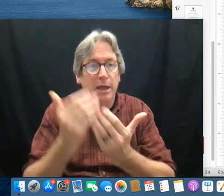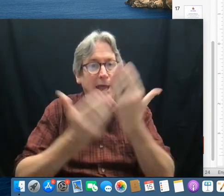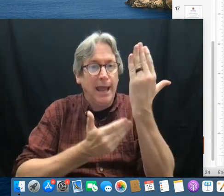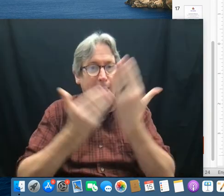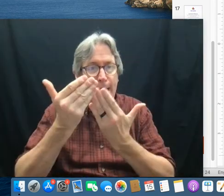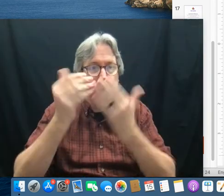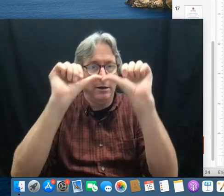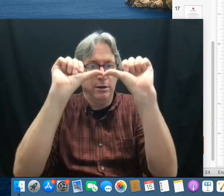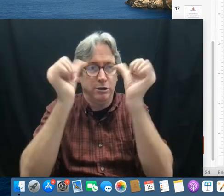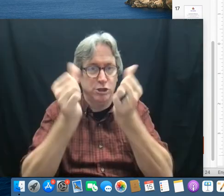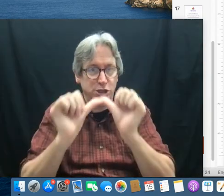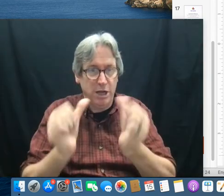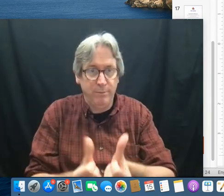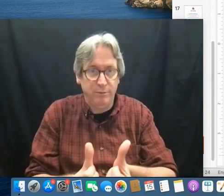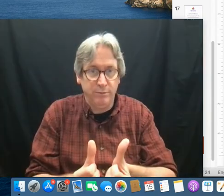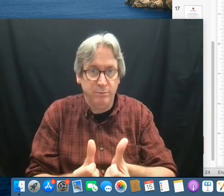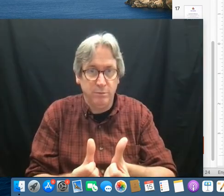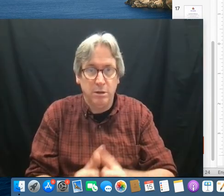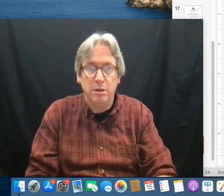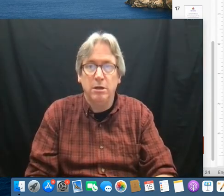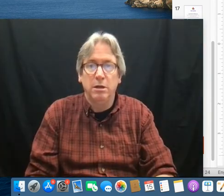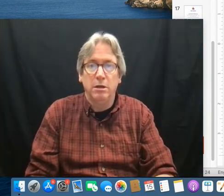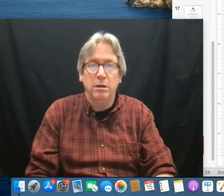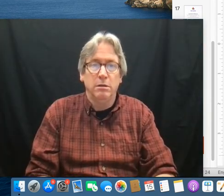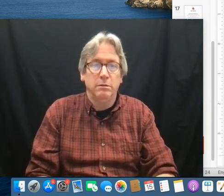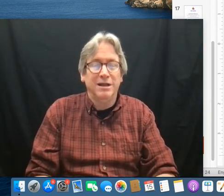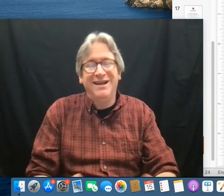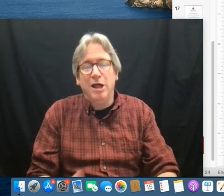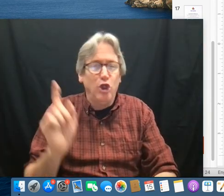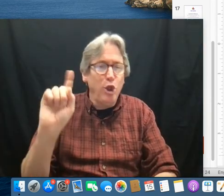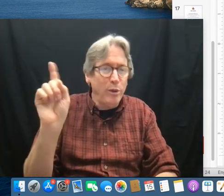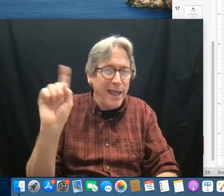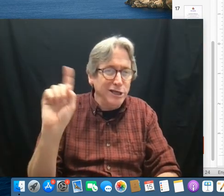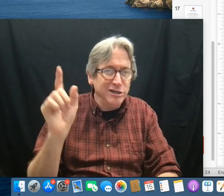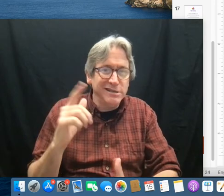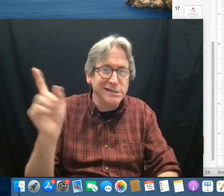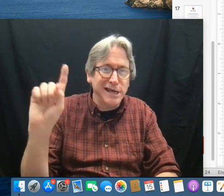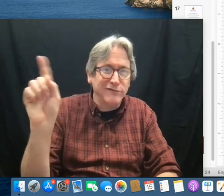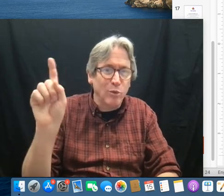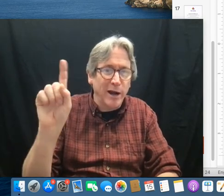Click, boom. Have to click, and then drop down menu.